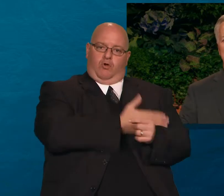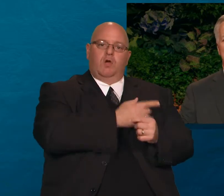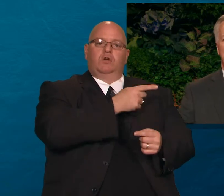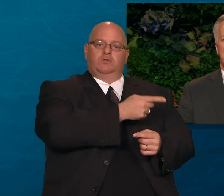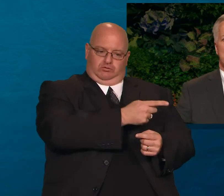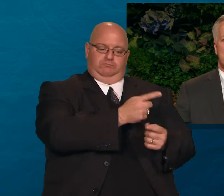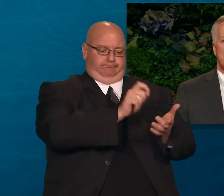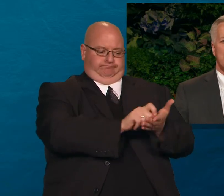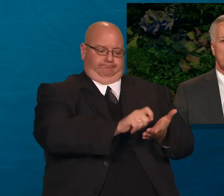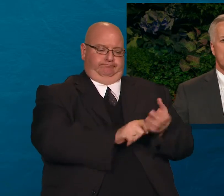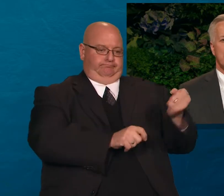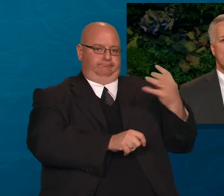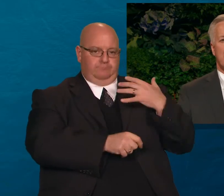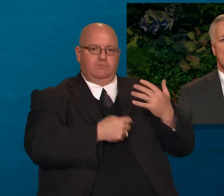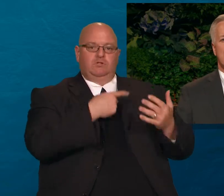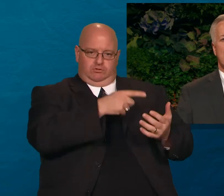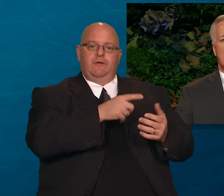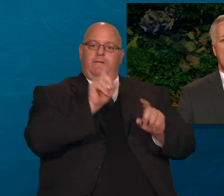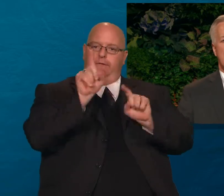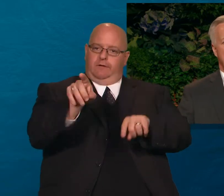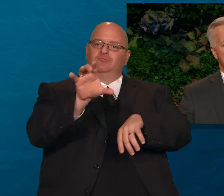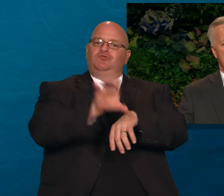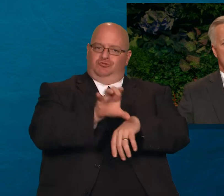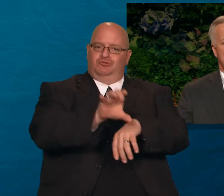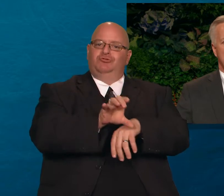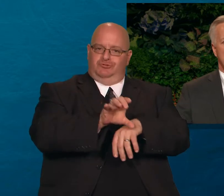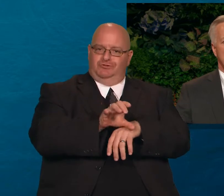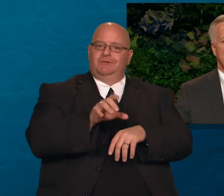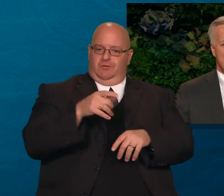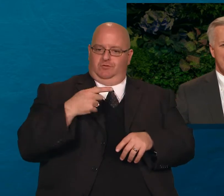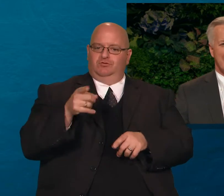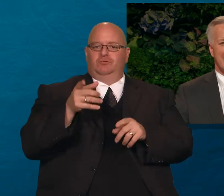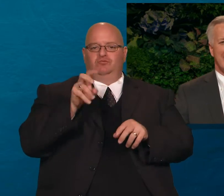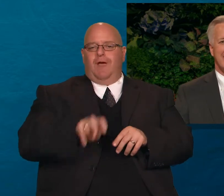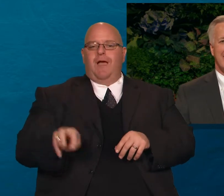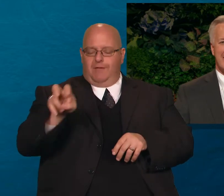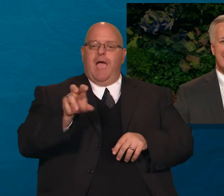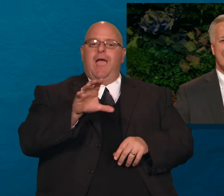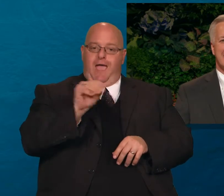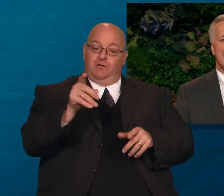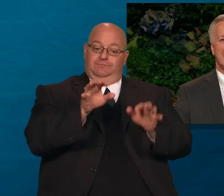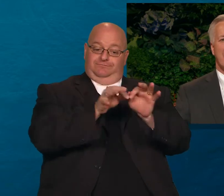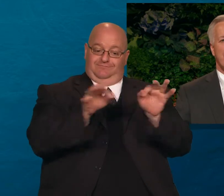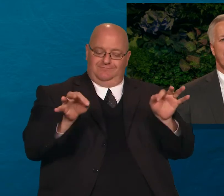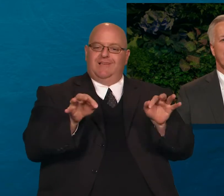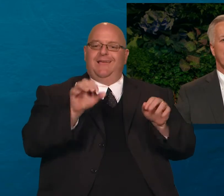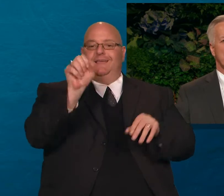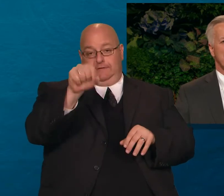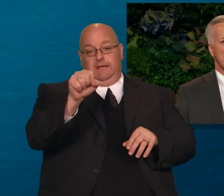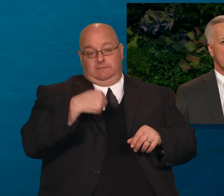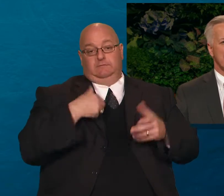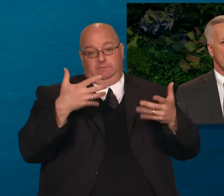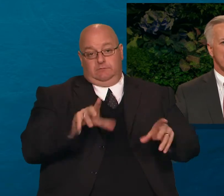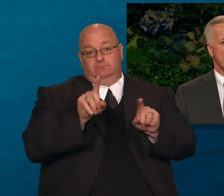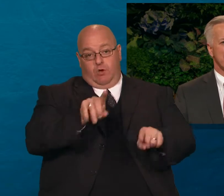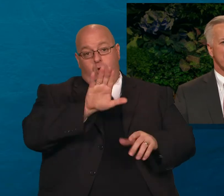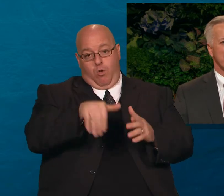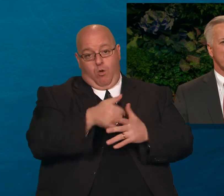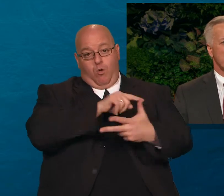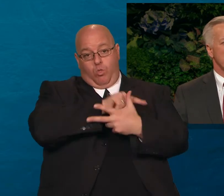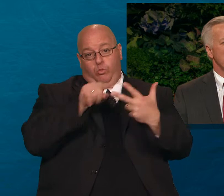had attended church in a city where she was traveling, and then added, "Yes, Dad, I did attend all 3 of the Sunday